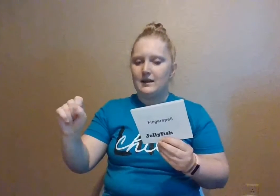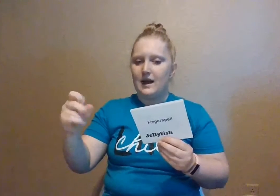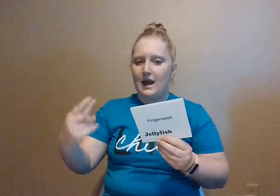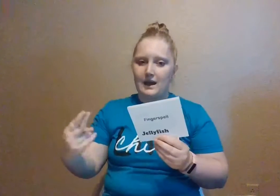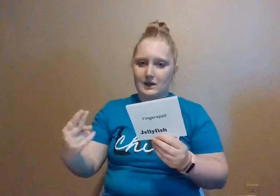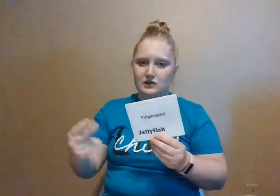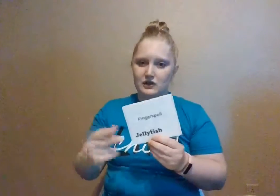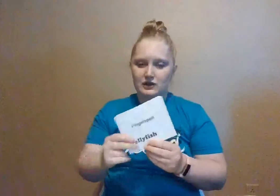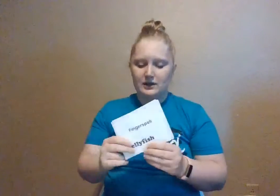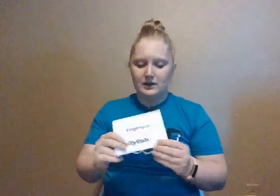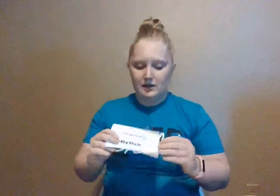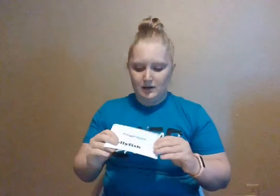Jellyfish.